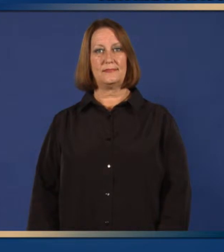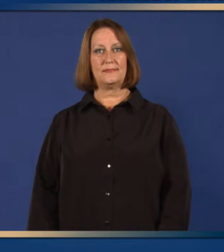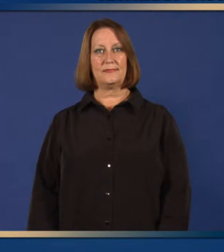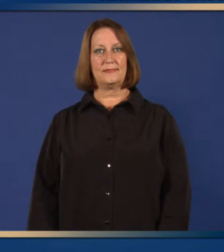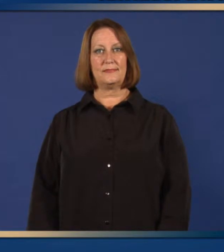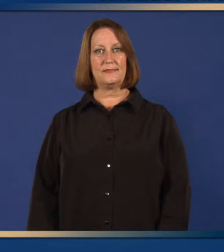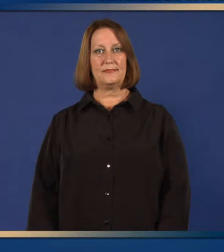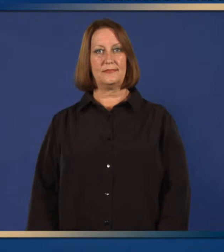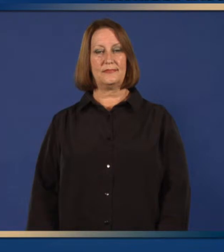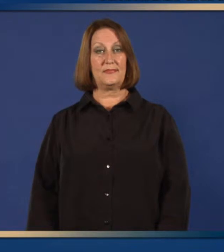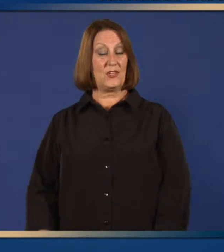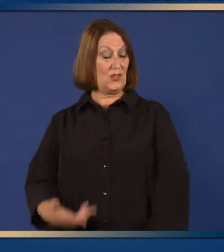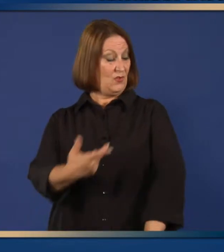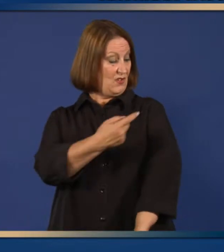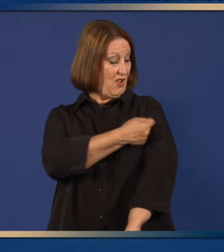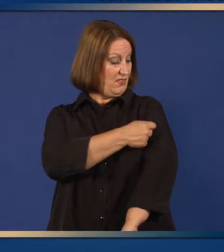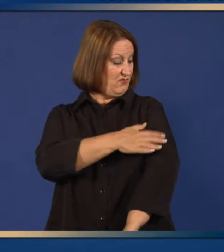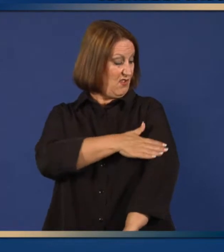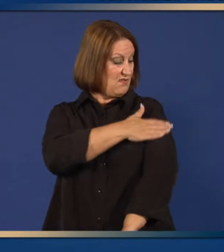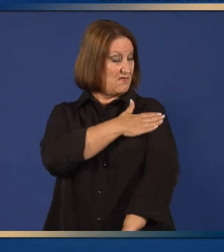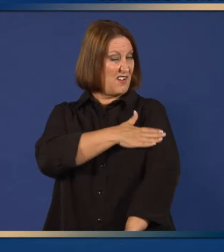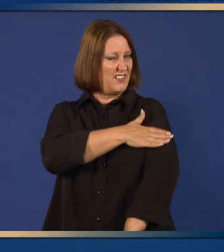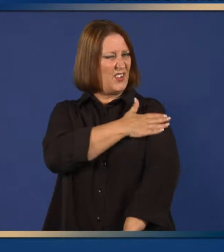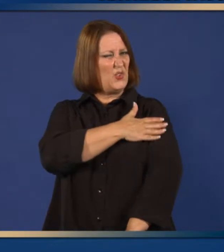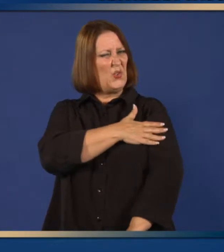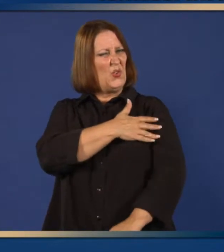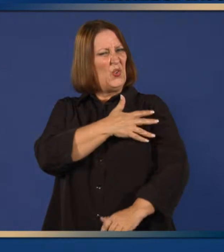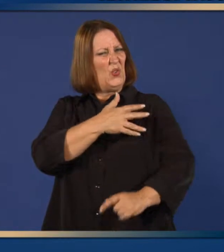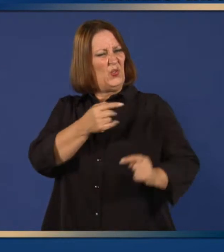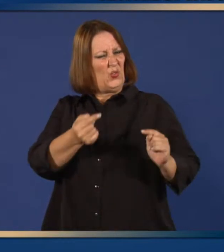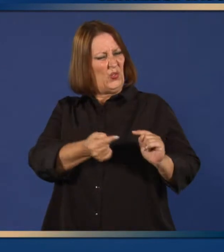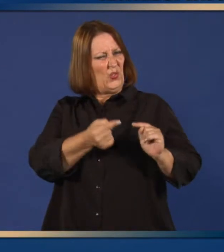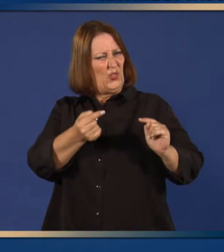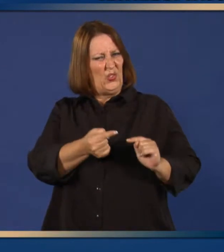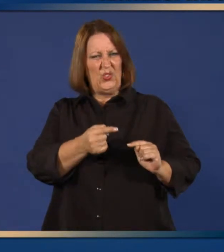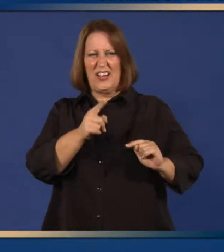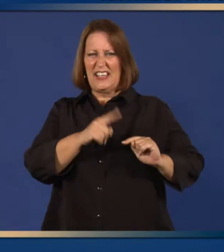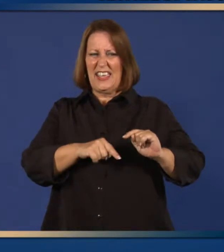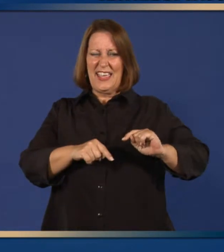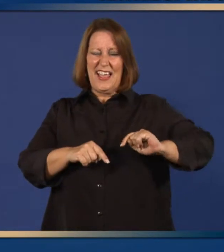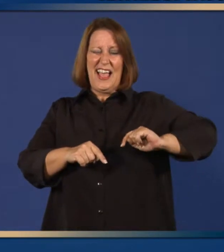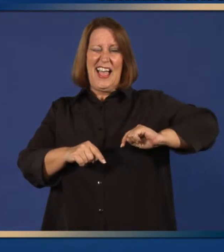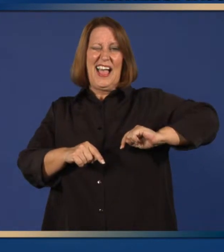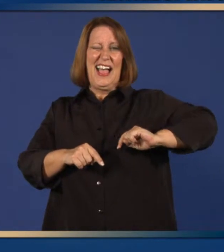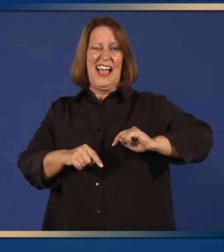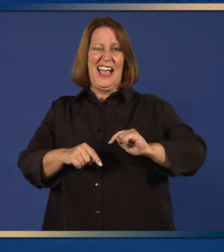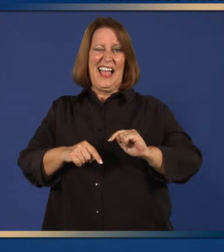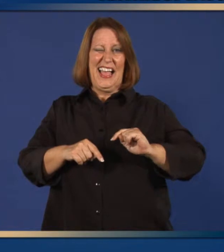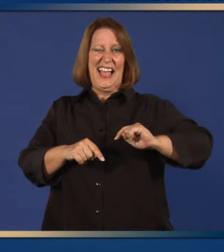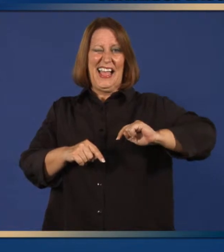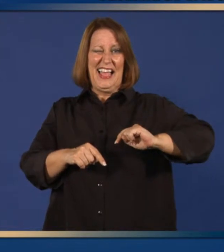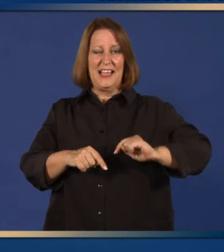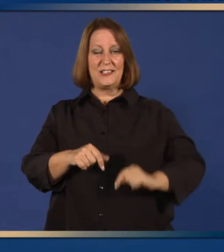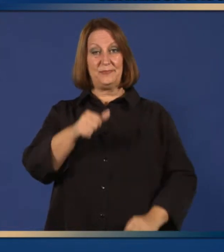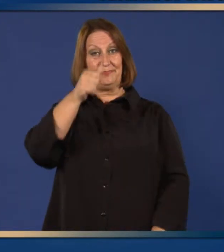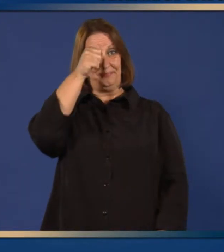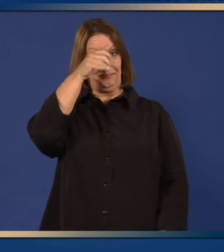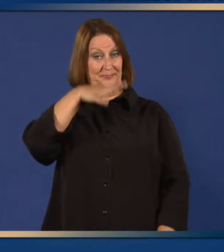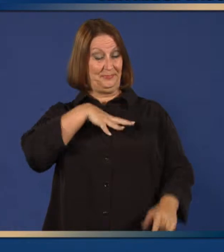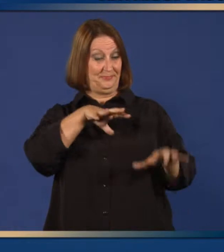Muscle aches or temporary limitation of arm movement, about 1 out of 14